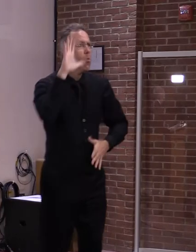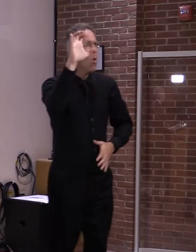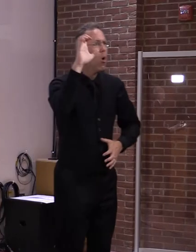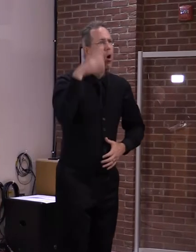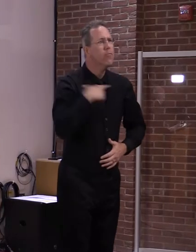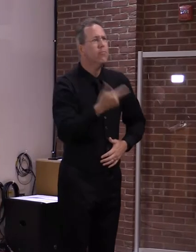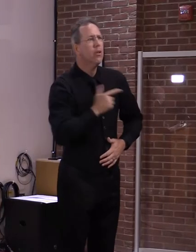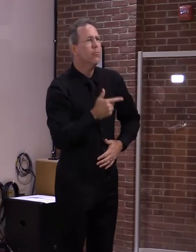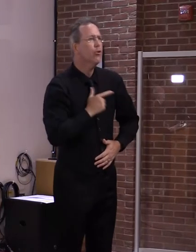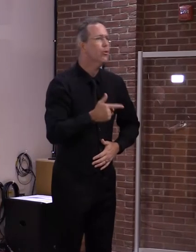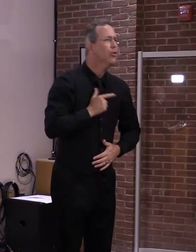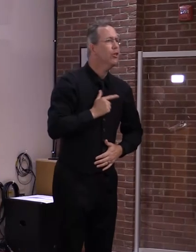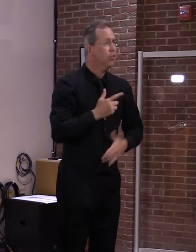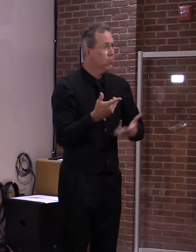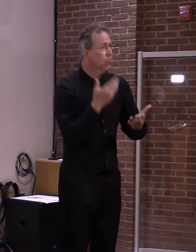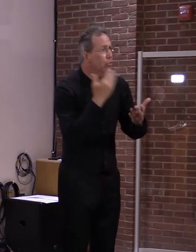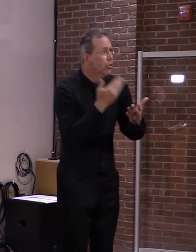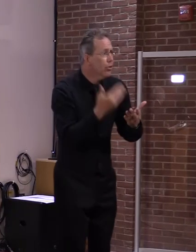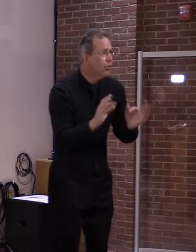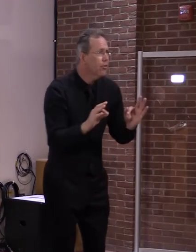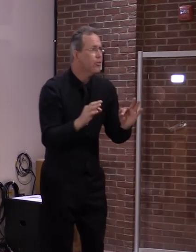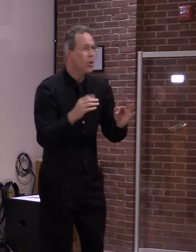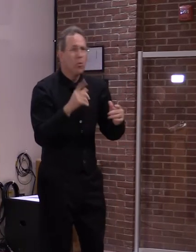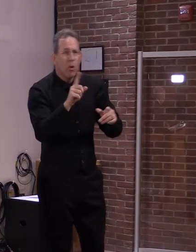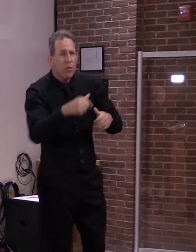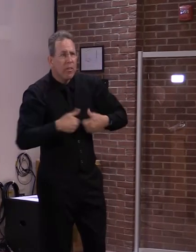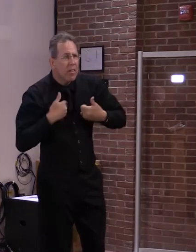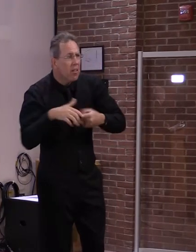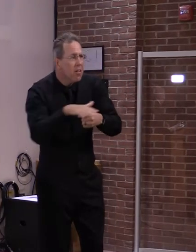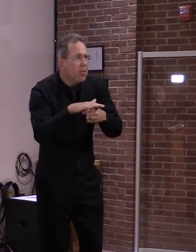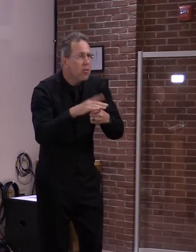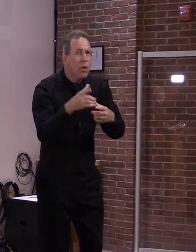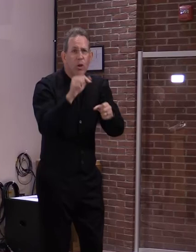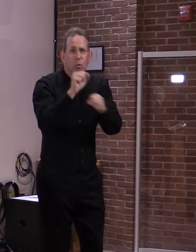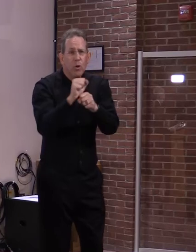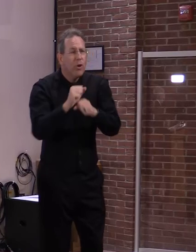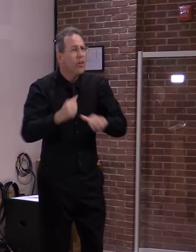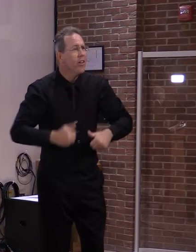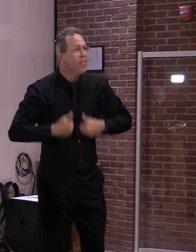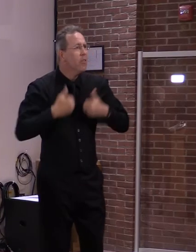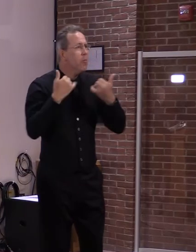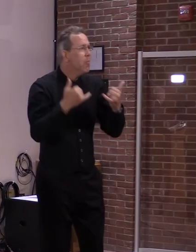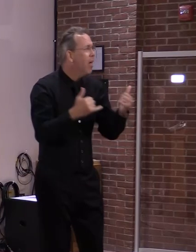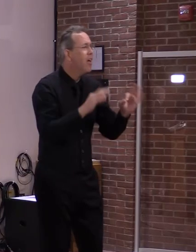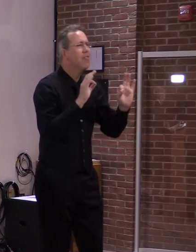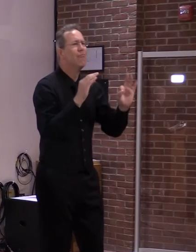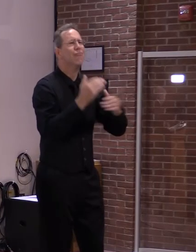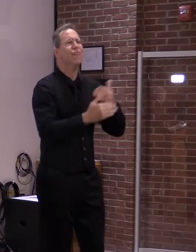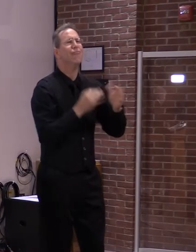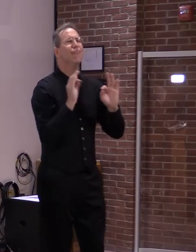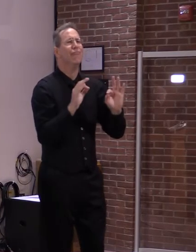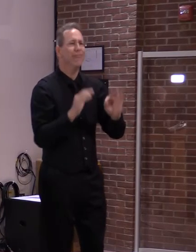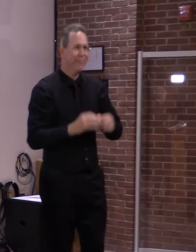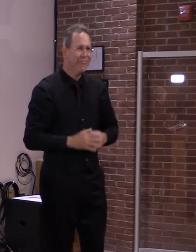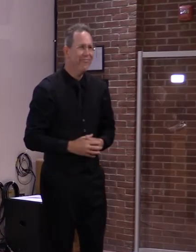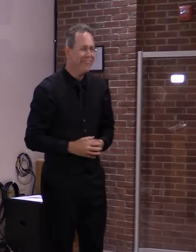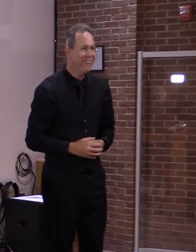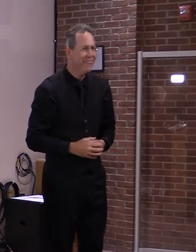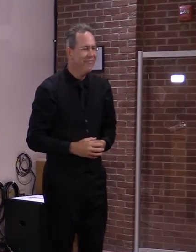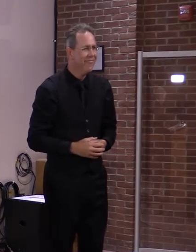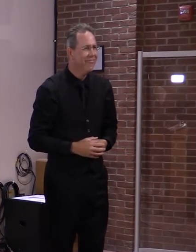where you play, and where you work is what we're zeroing in on in this strategy.